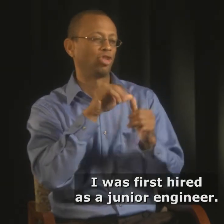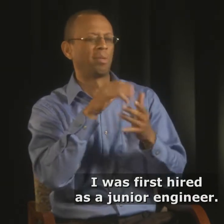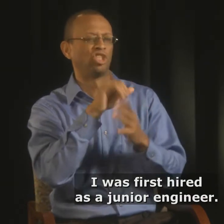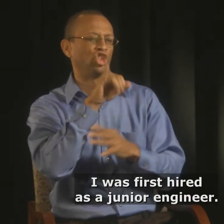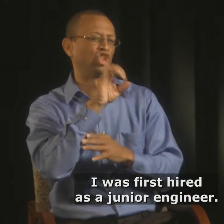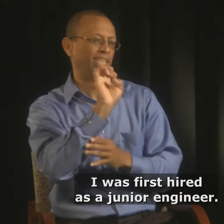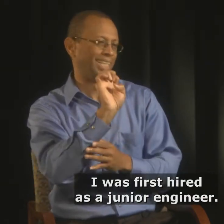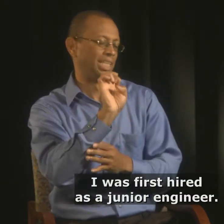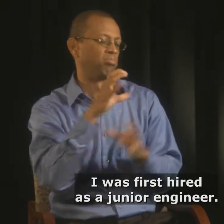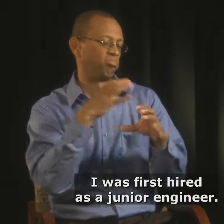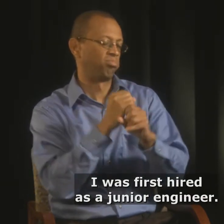engineer.